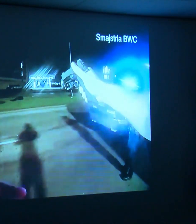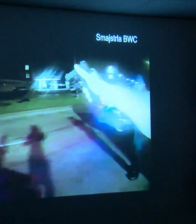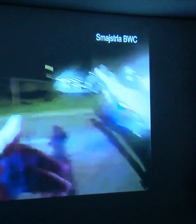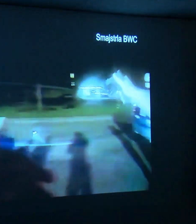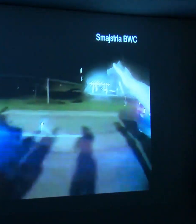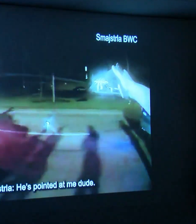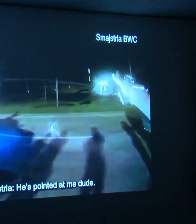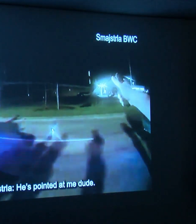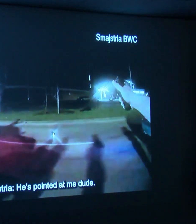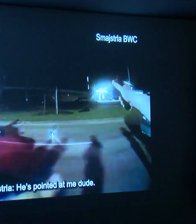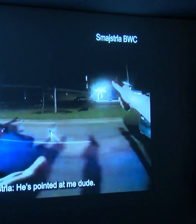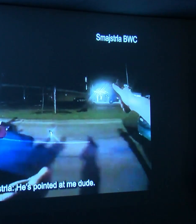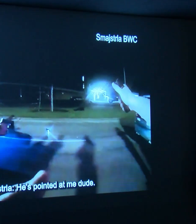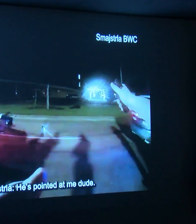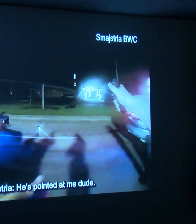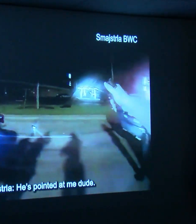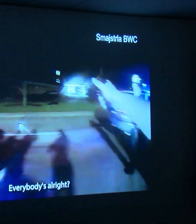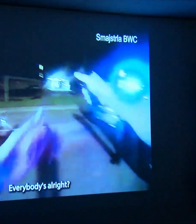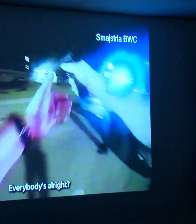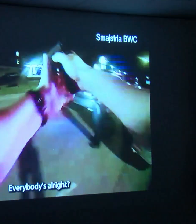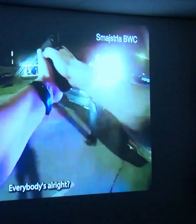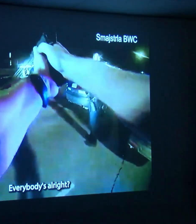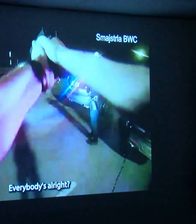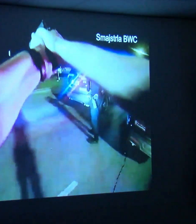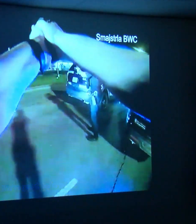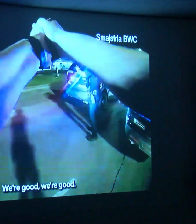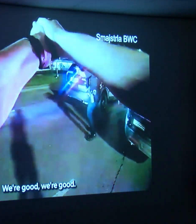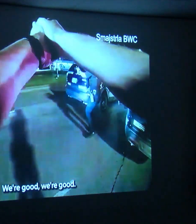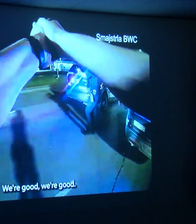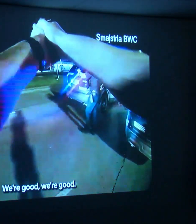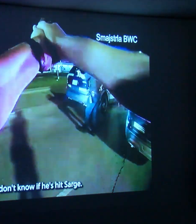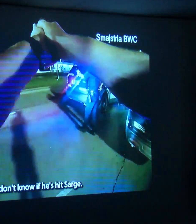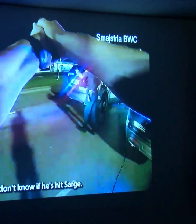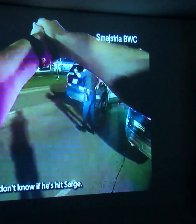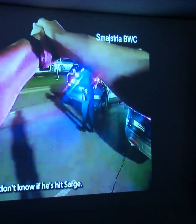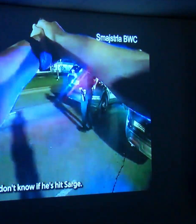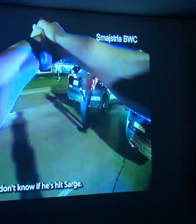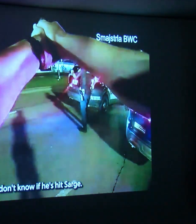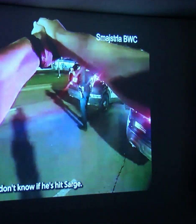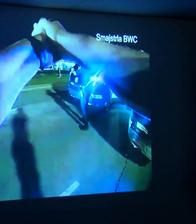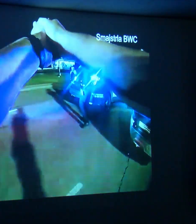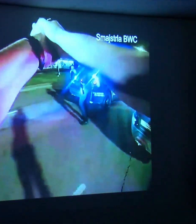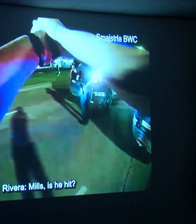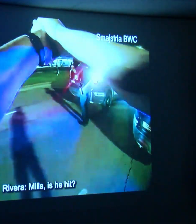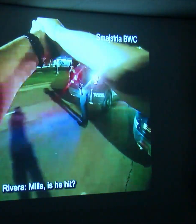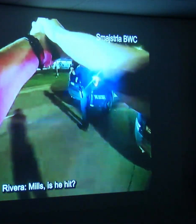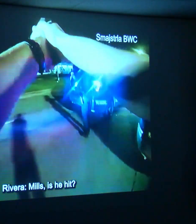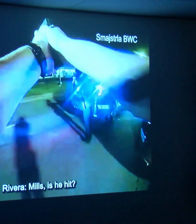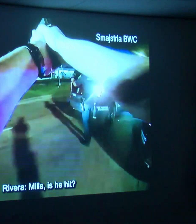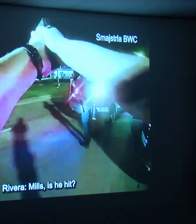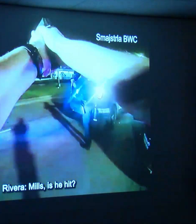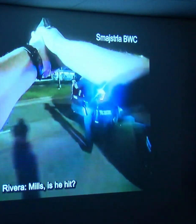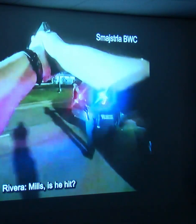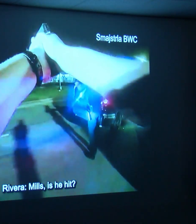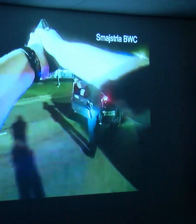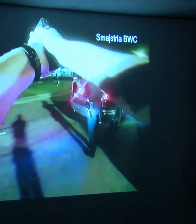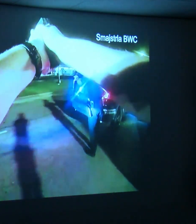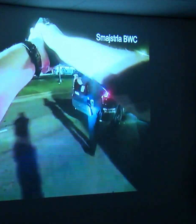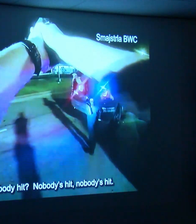right? He's pointing at me, dude. Everybody's all right? We good. I don't know if he's hit, Sarge. Hey, sit down. Was he